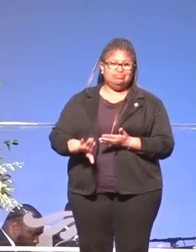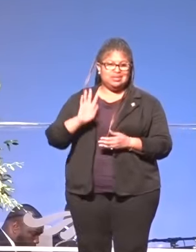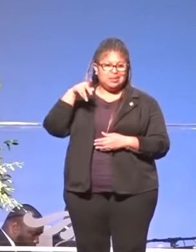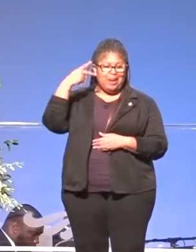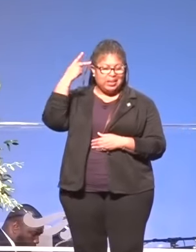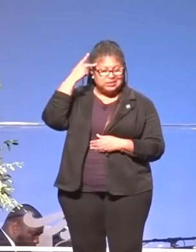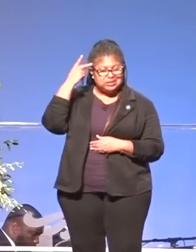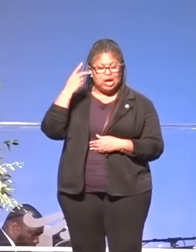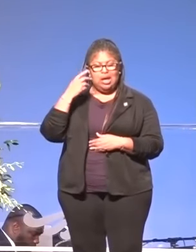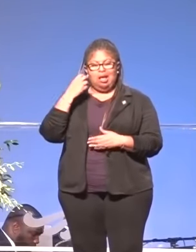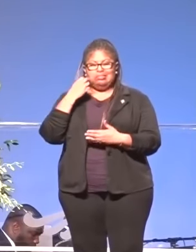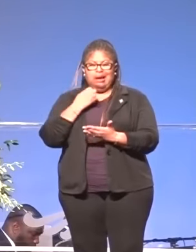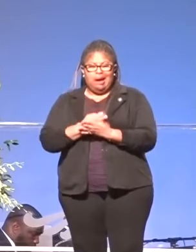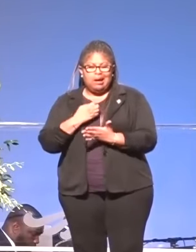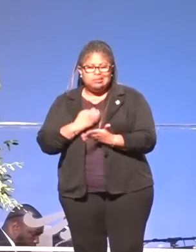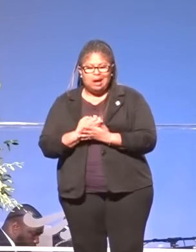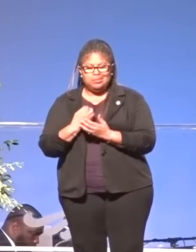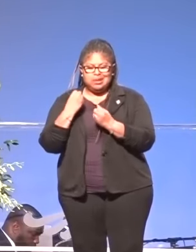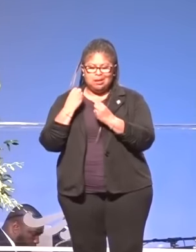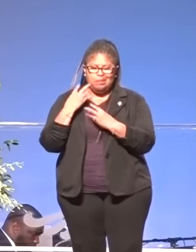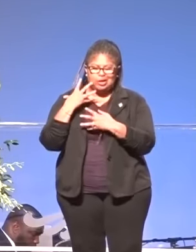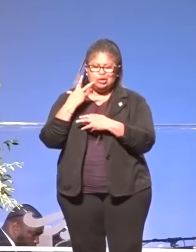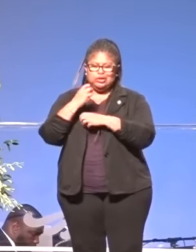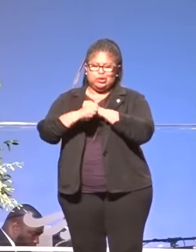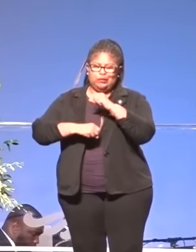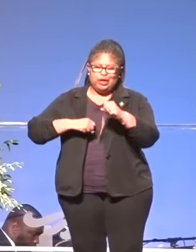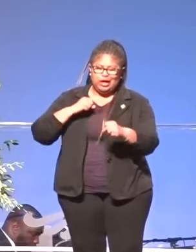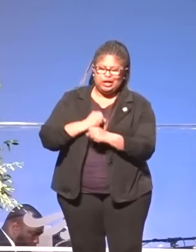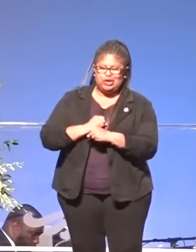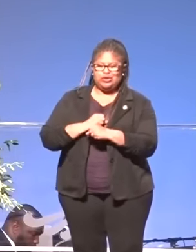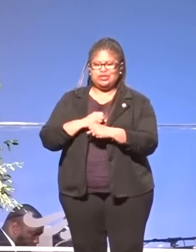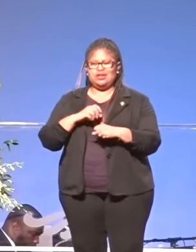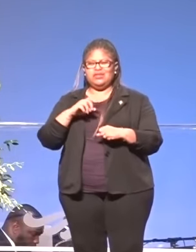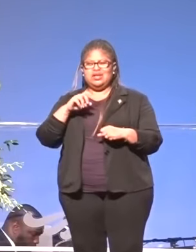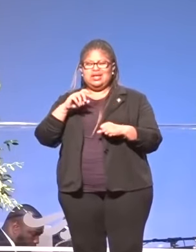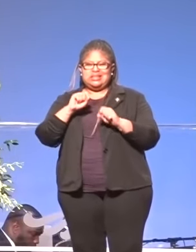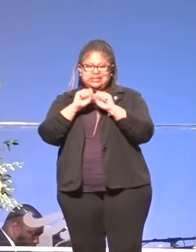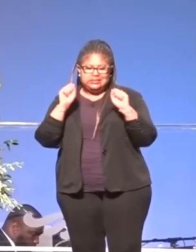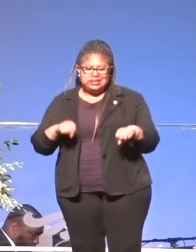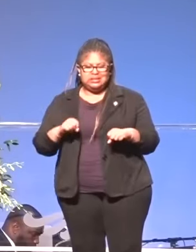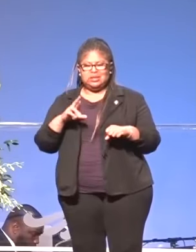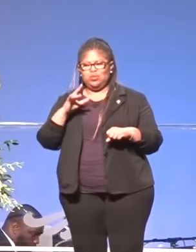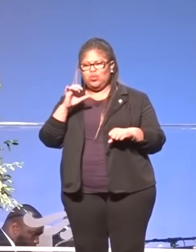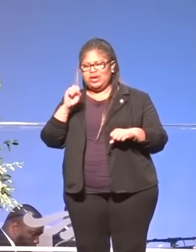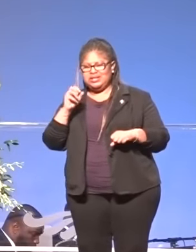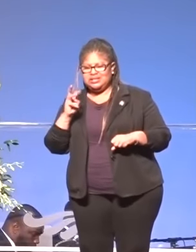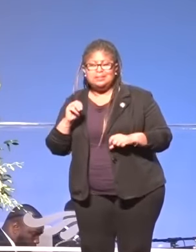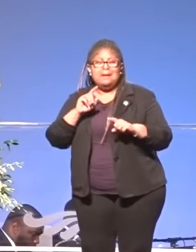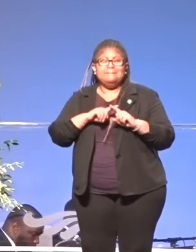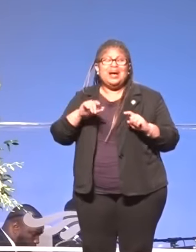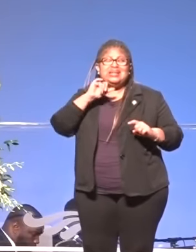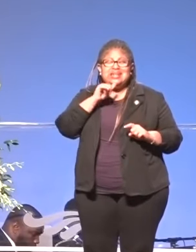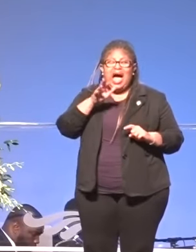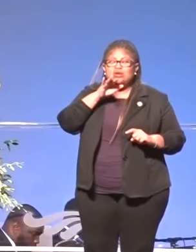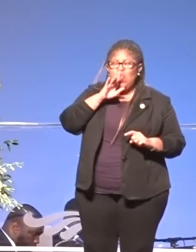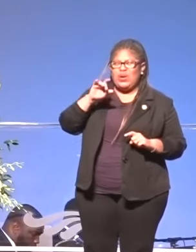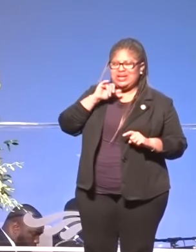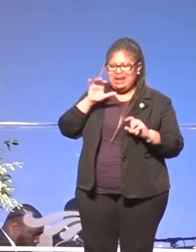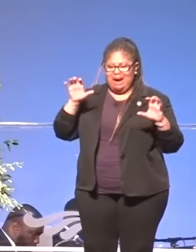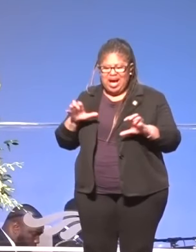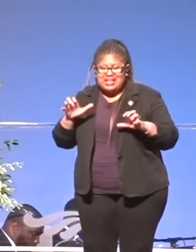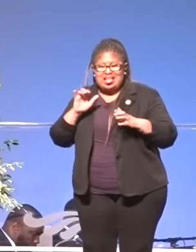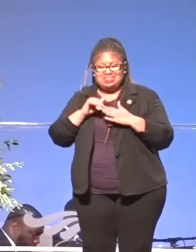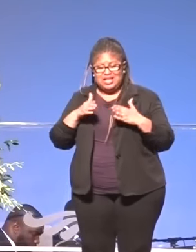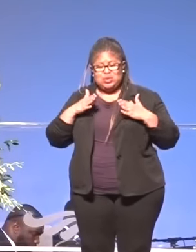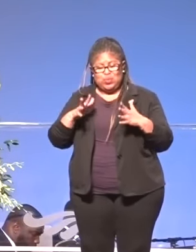economics of hundreds of years of systemic racism. But racism, but not talking and not acting is the path to